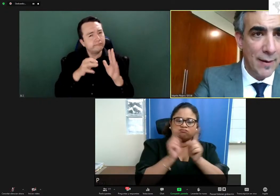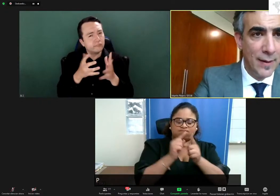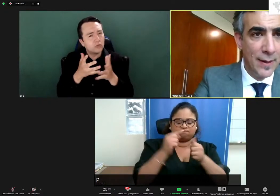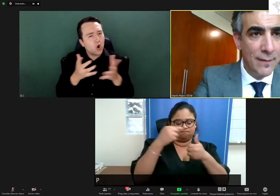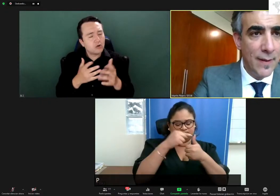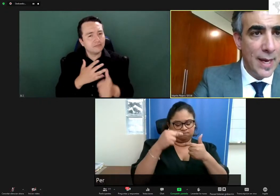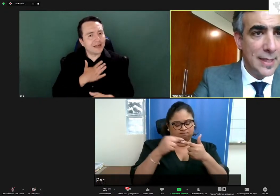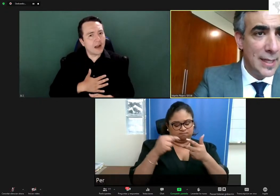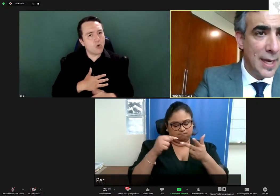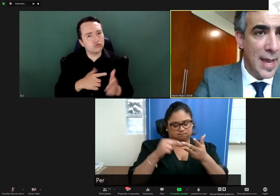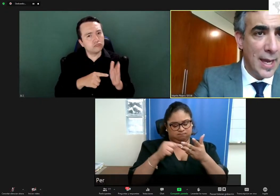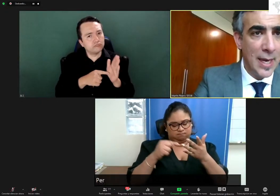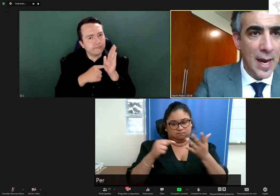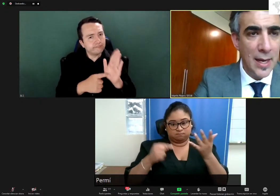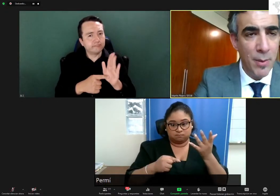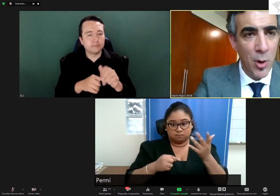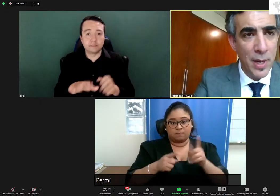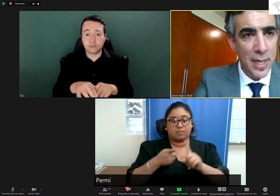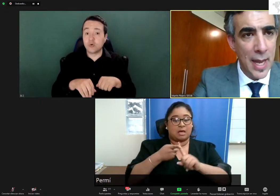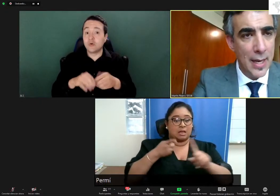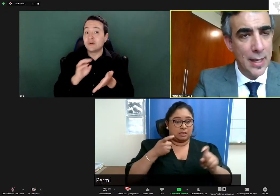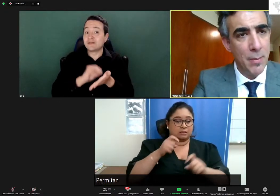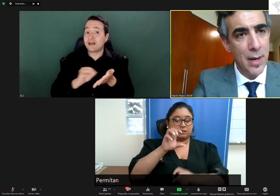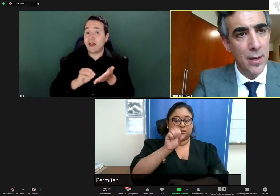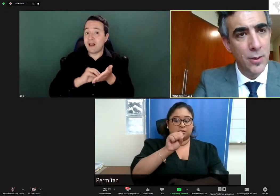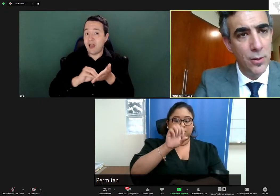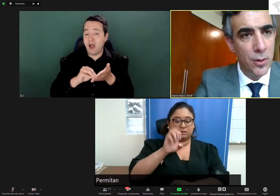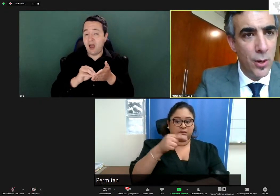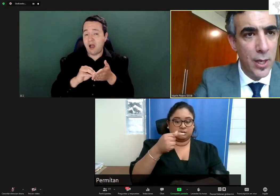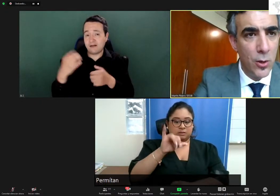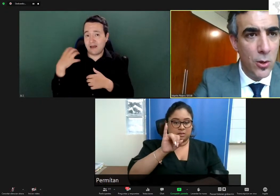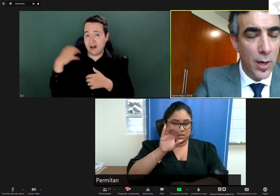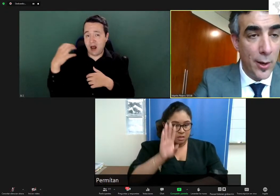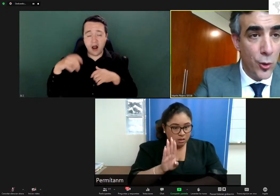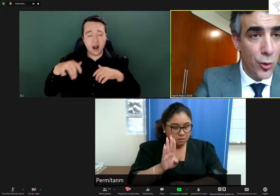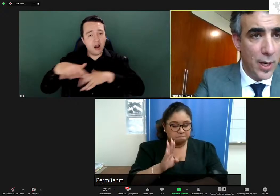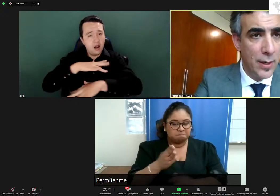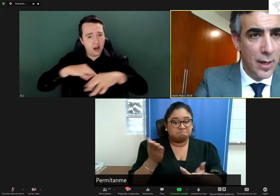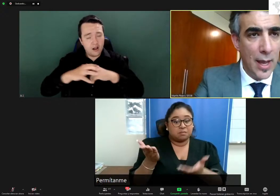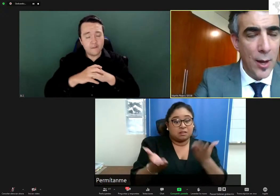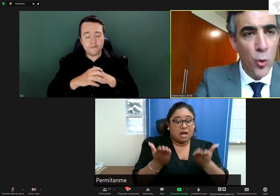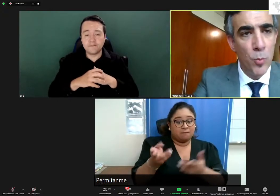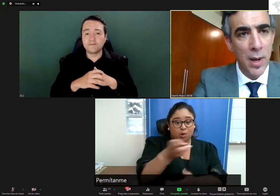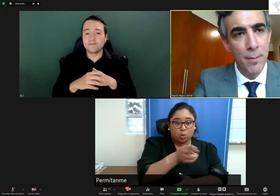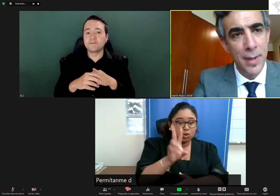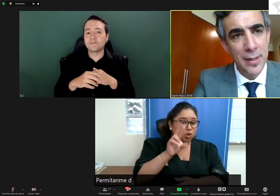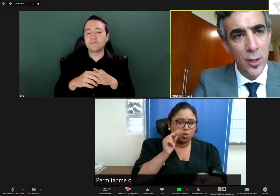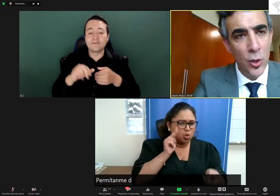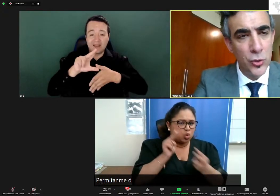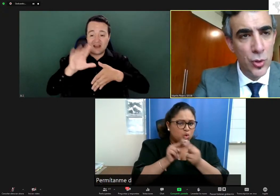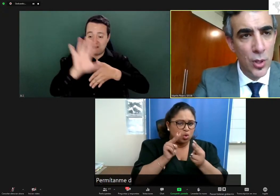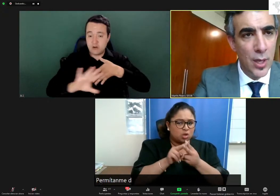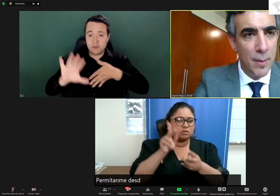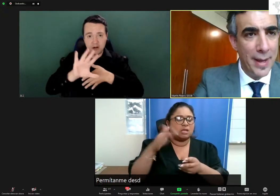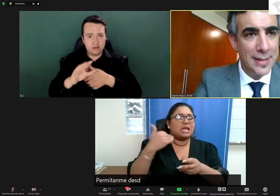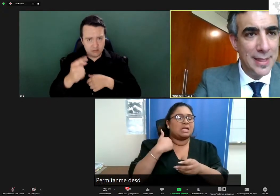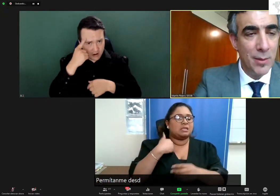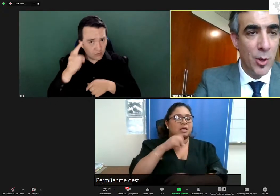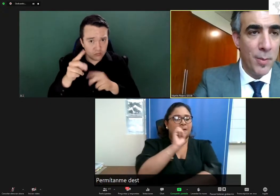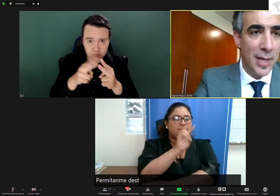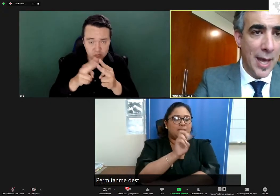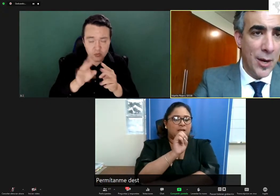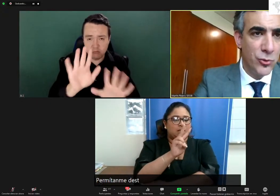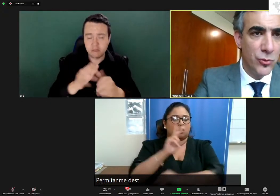to point out some aspects from the american general secretariat that